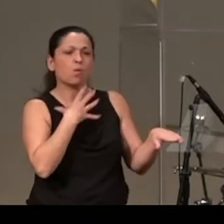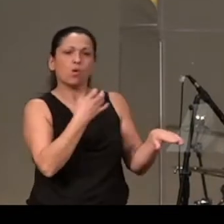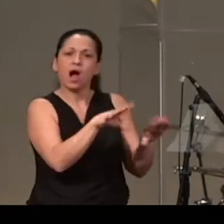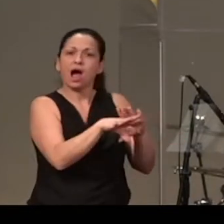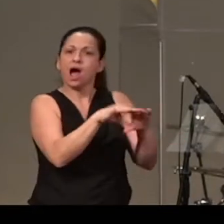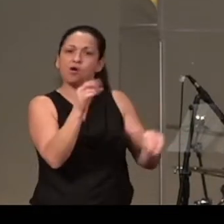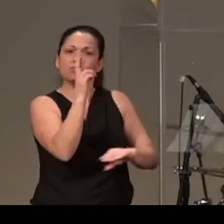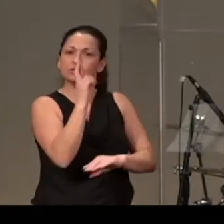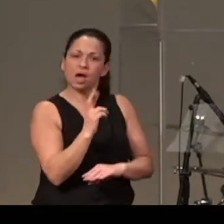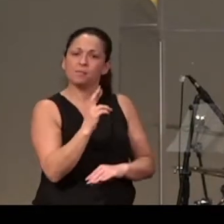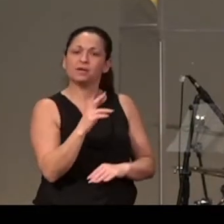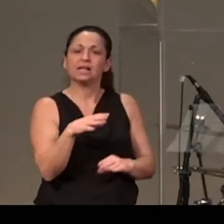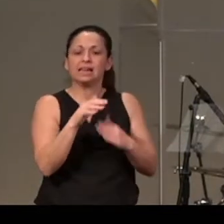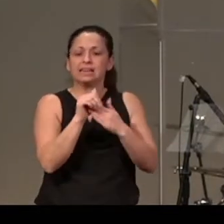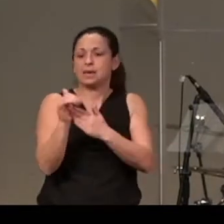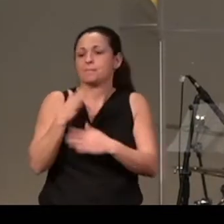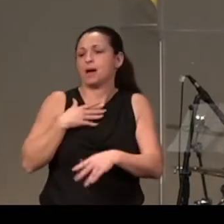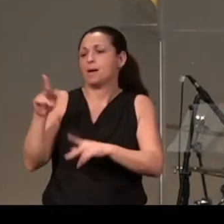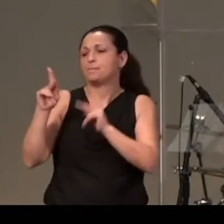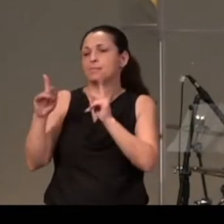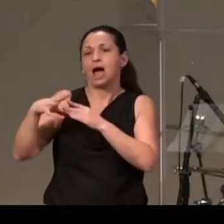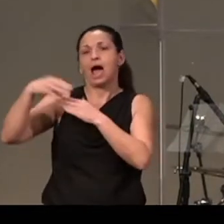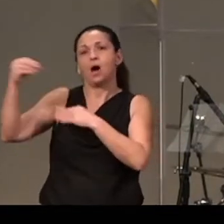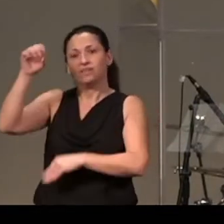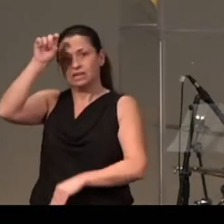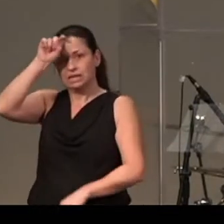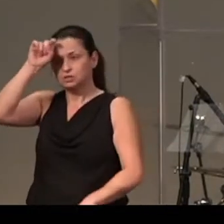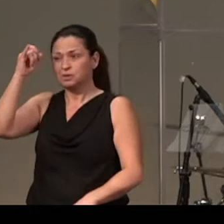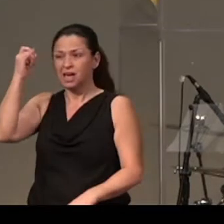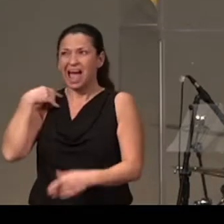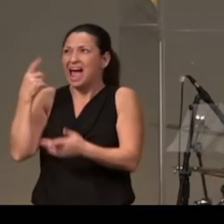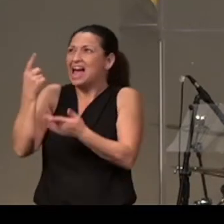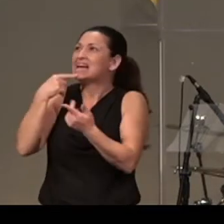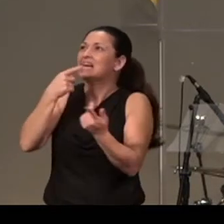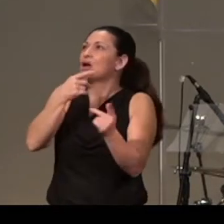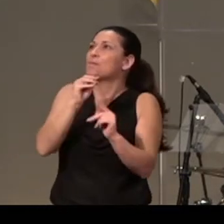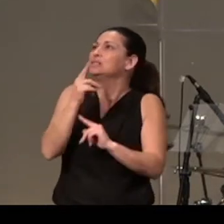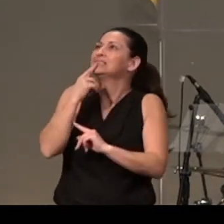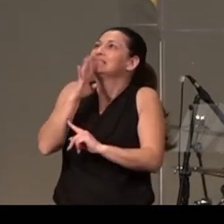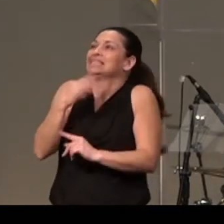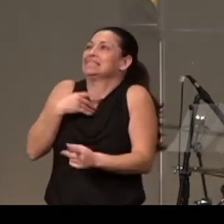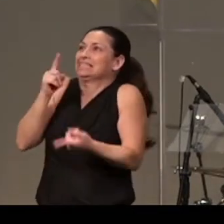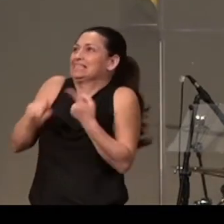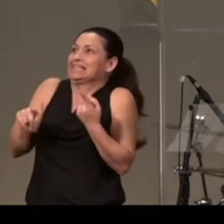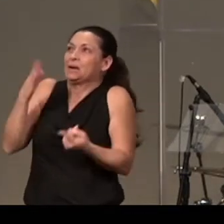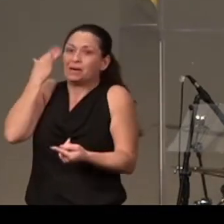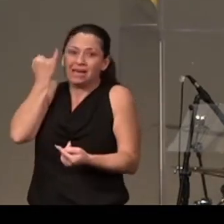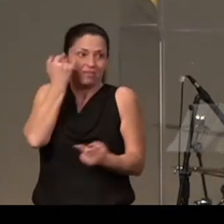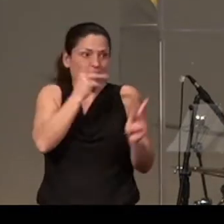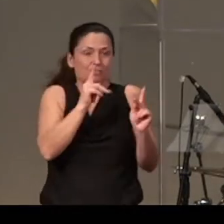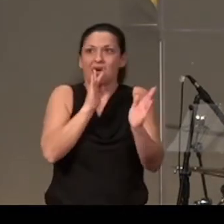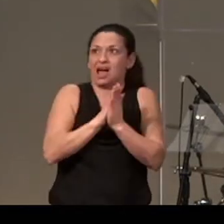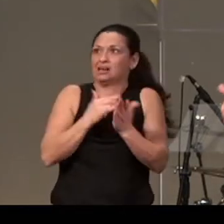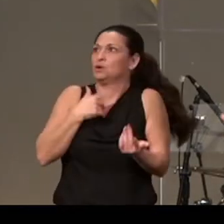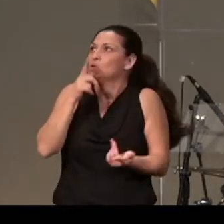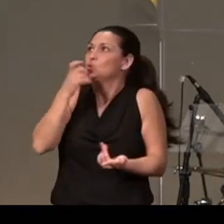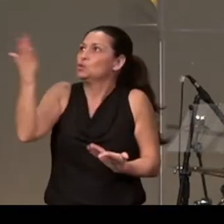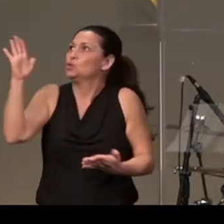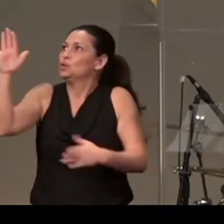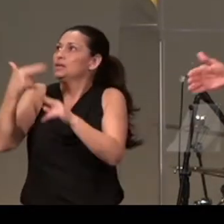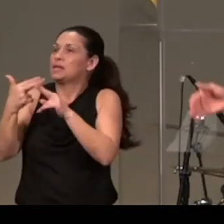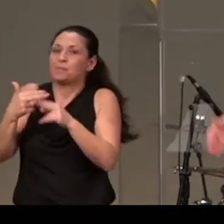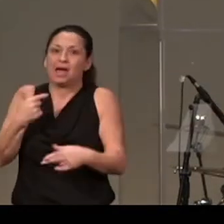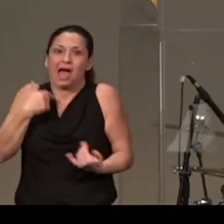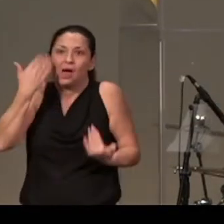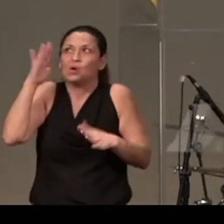He says, I can't do it because if people ask me your name, I don't know your name. And God said, my name is? I am who I am. You